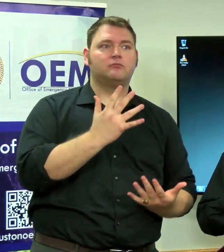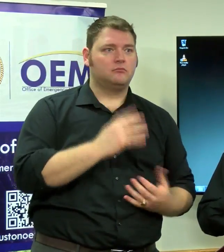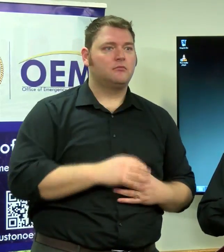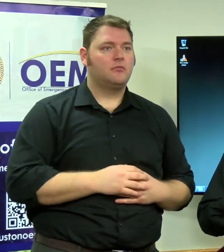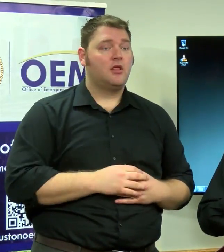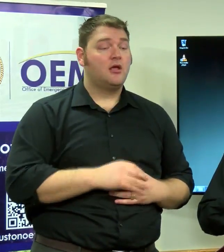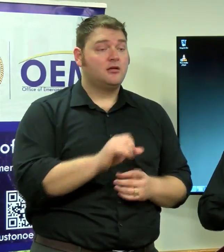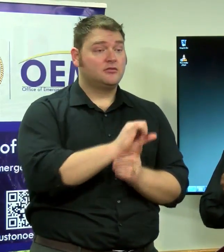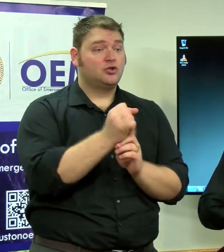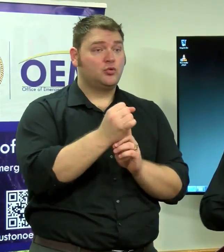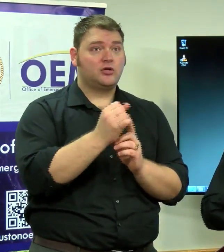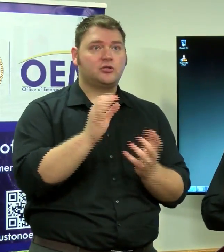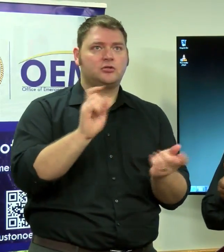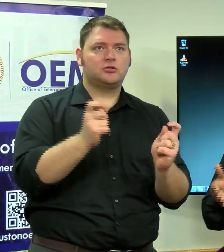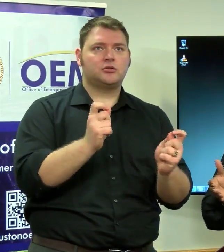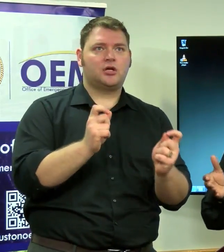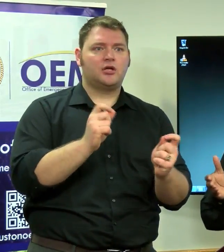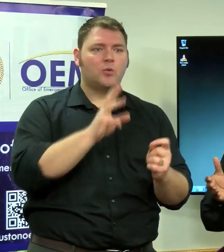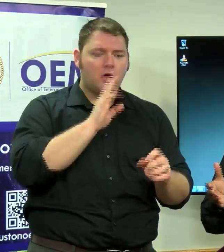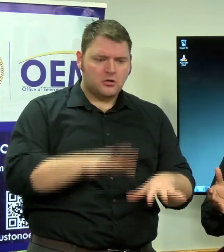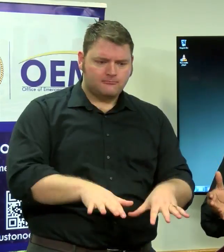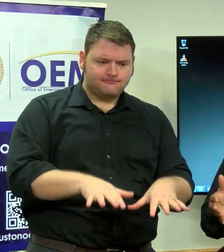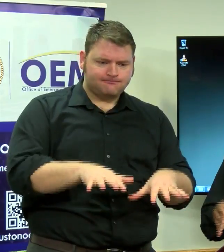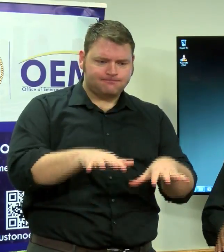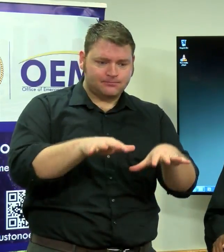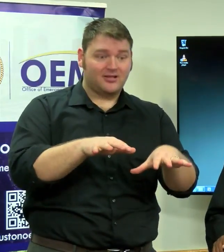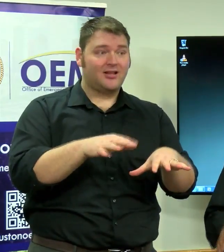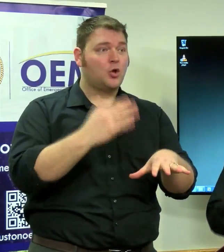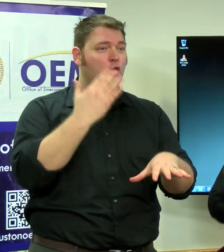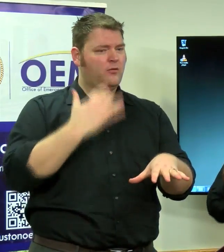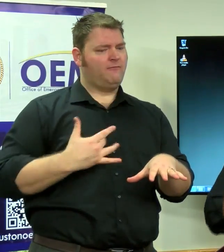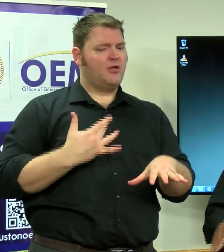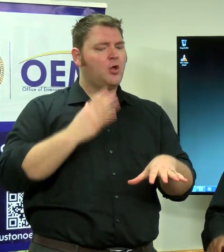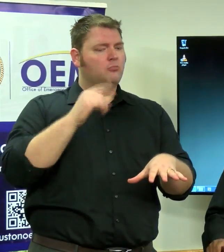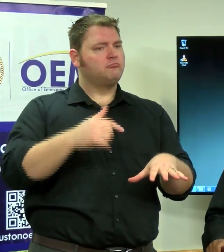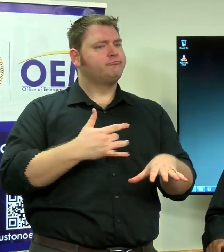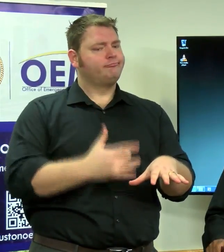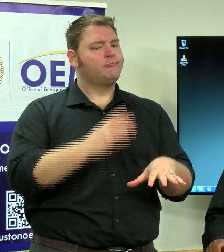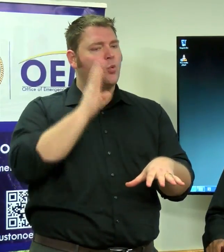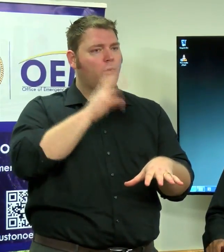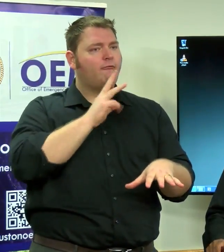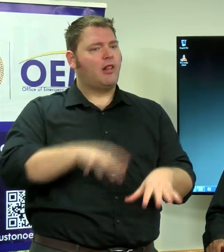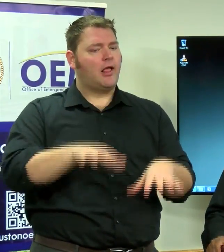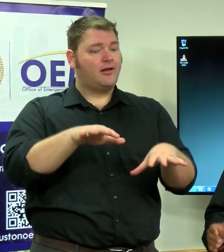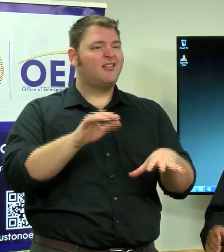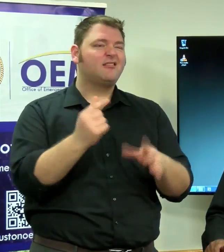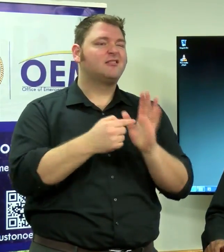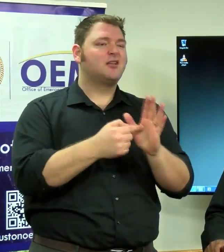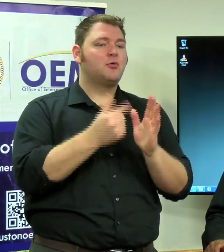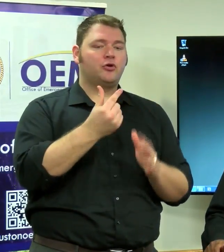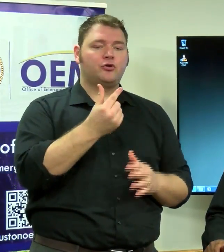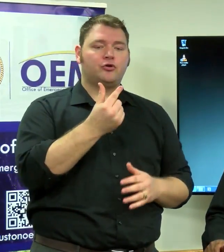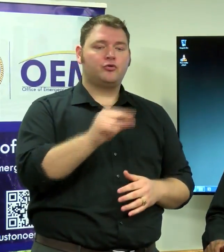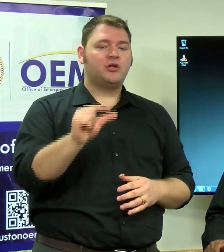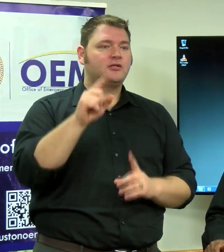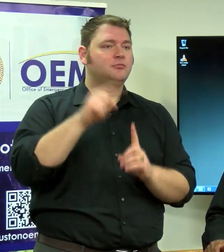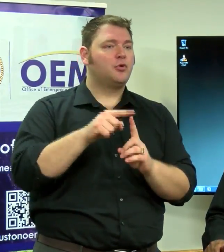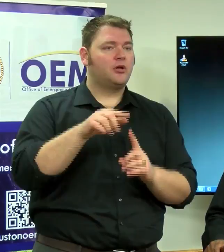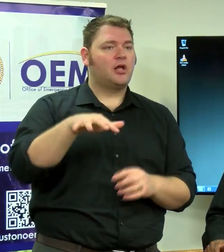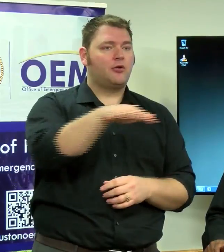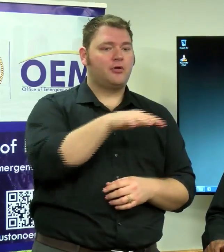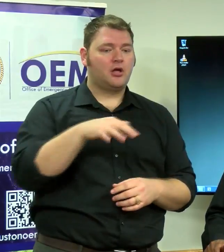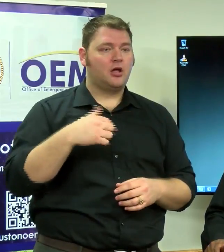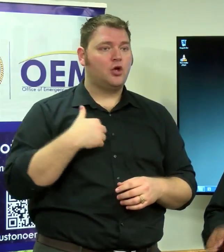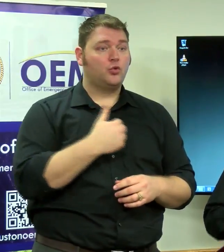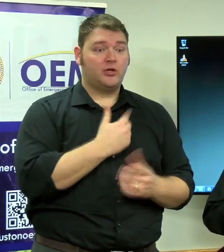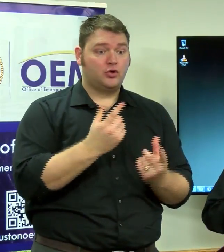the water was coming up in certain areas that we knew would probably flood, like the Greens Point area, we immediately moved to set up the M.O.